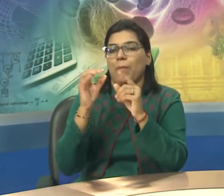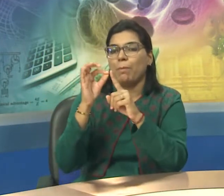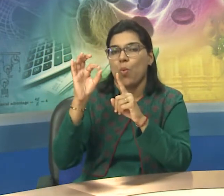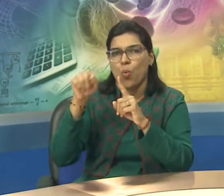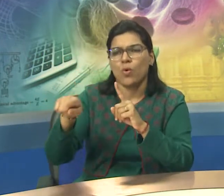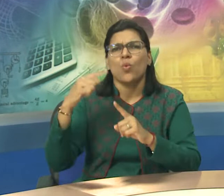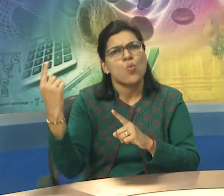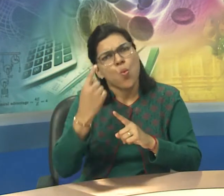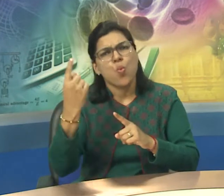internal